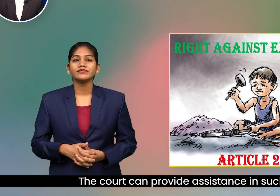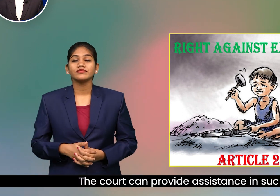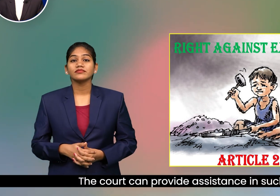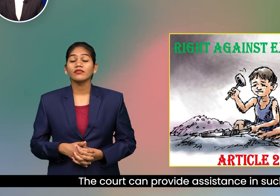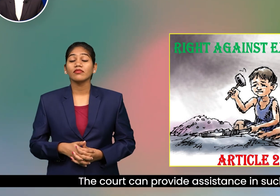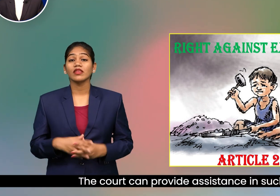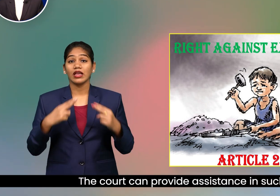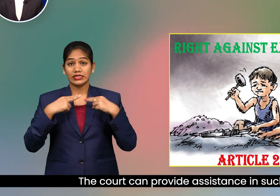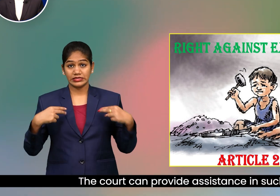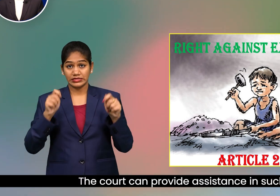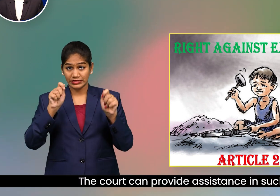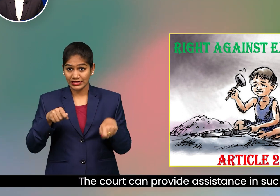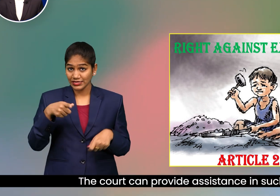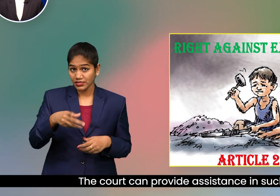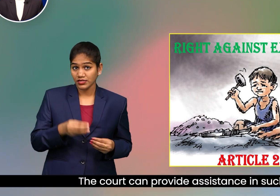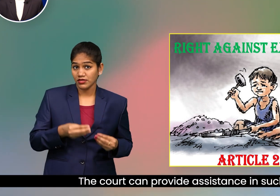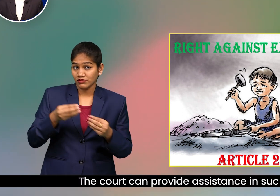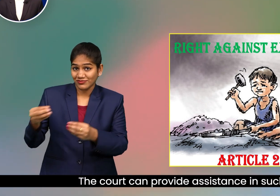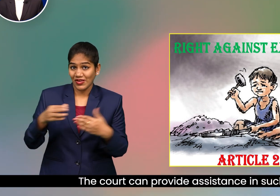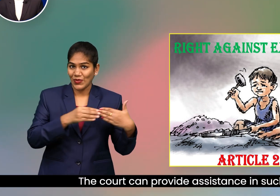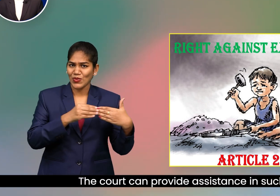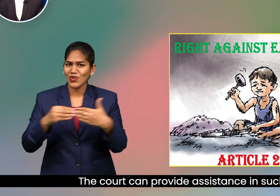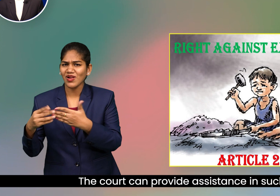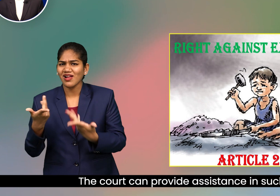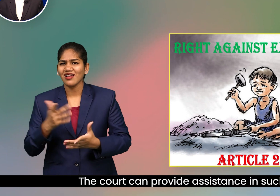The court can provide assistance in such cases.